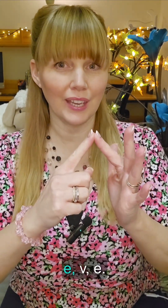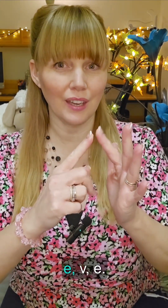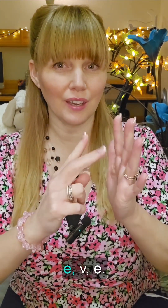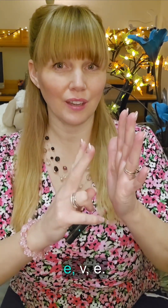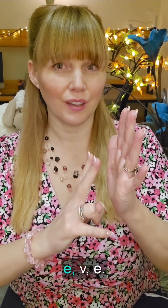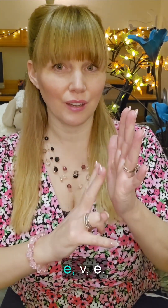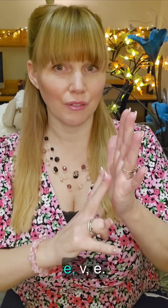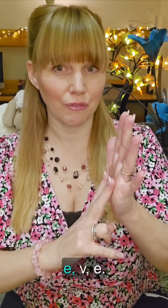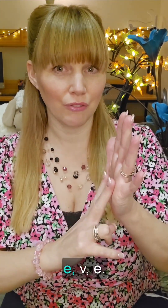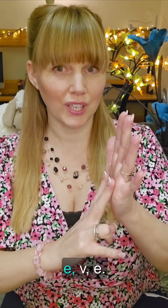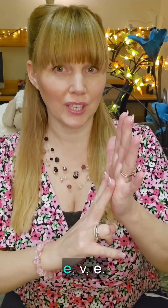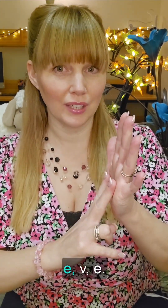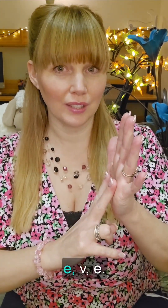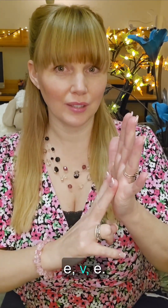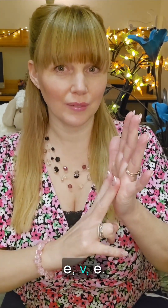Eve,